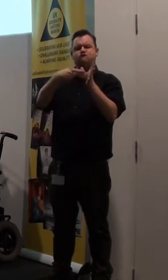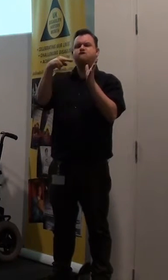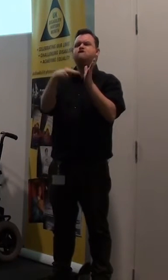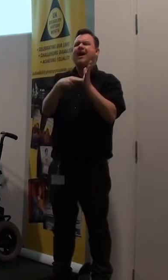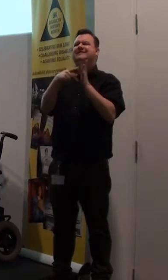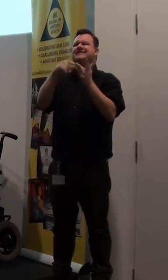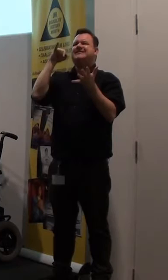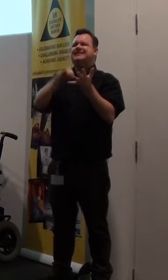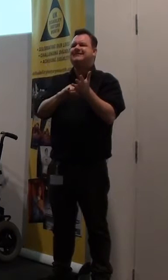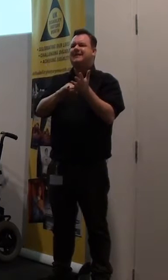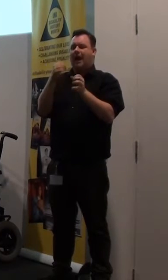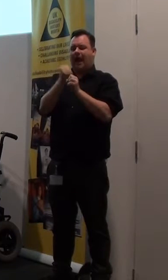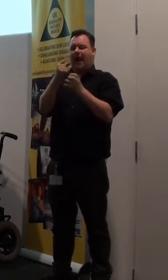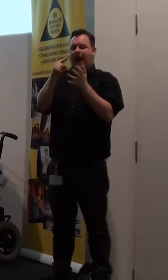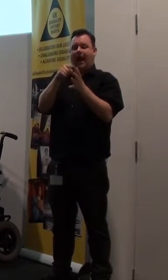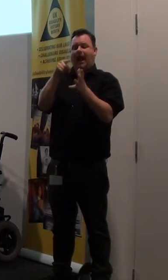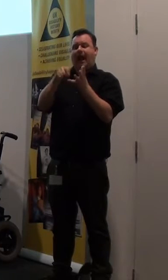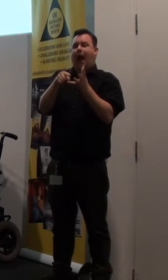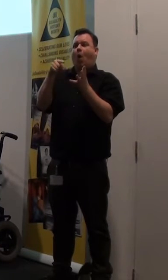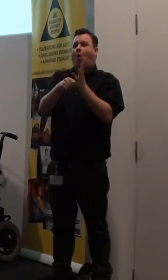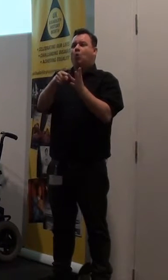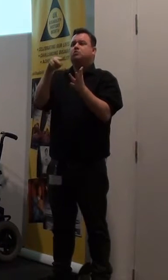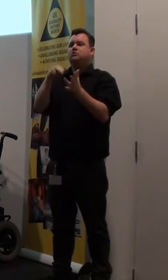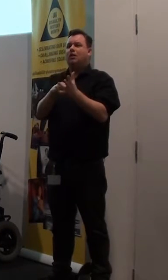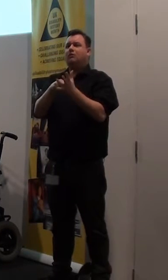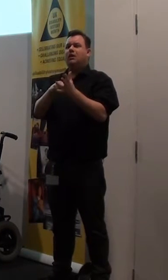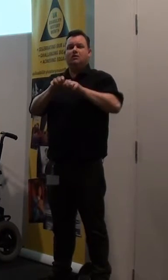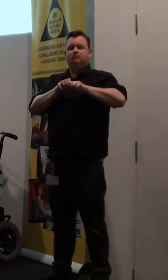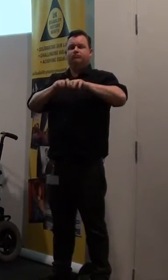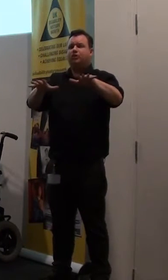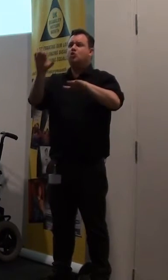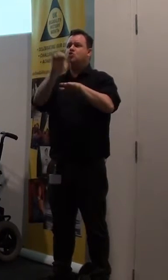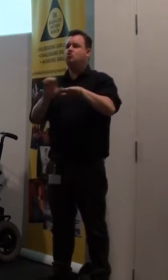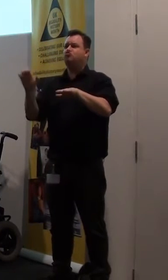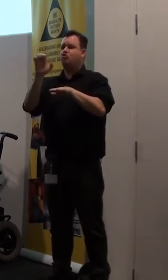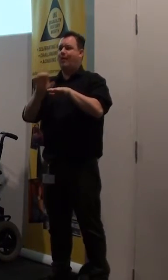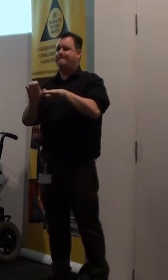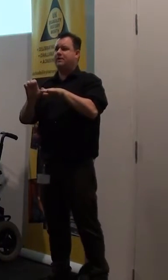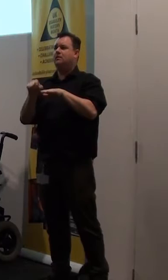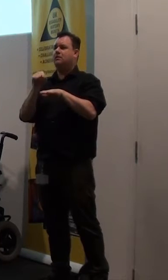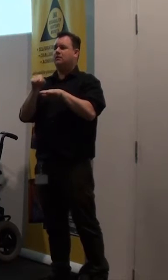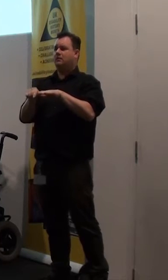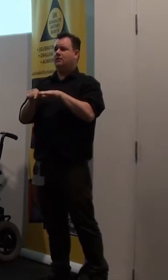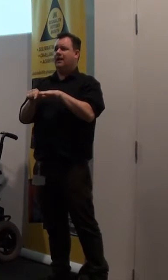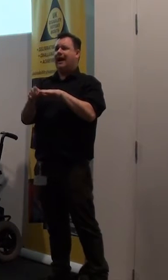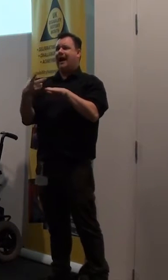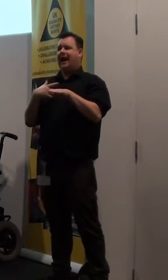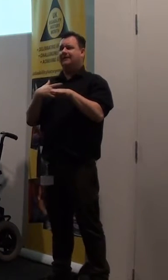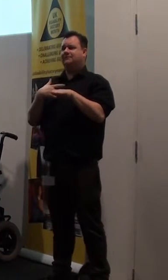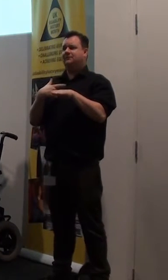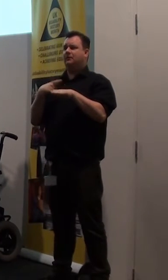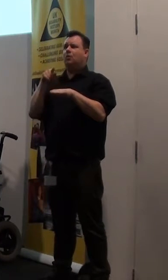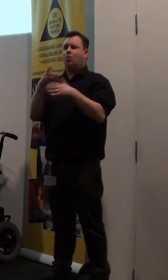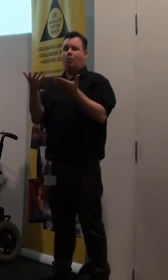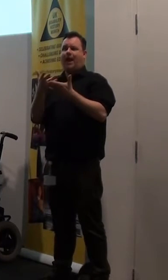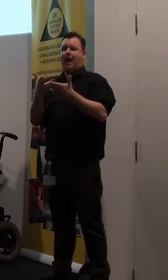UK, parts of Europe and America, and obviously most famously was applied in Nazi Germany. Came to its